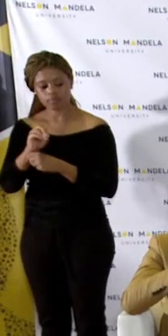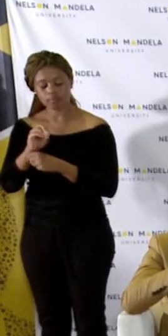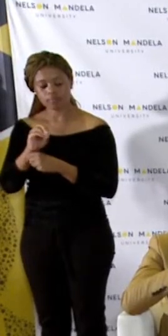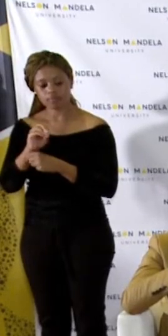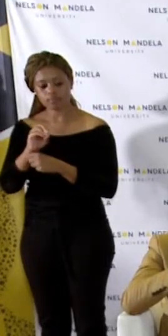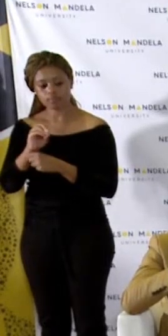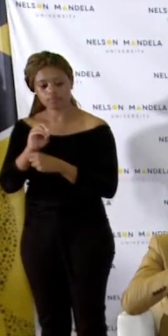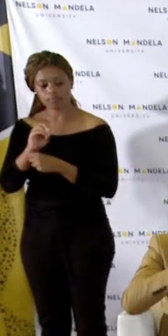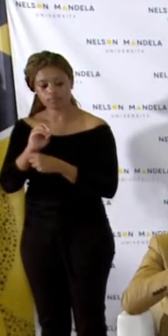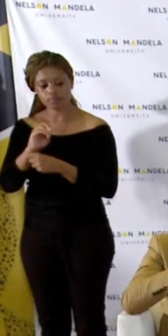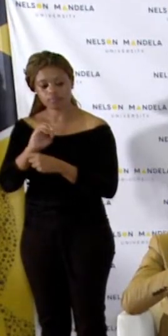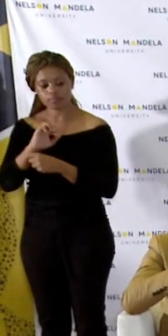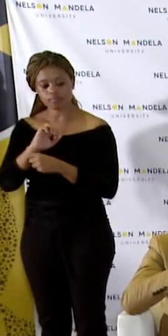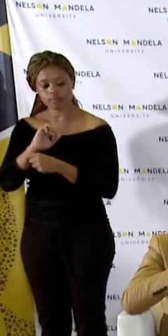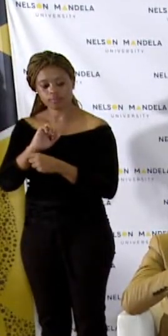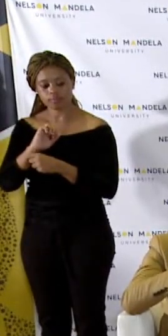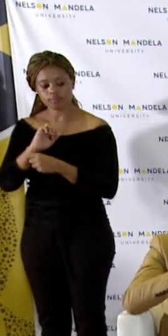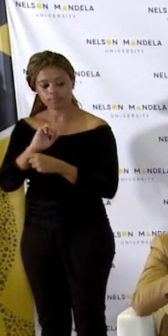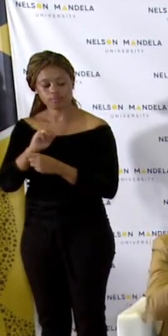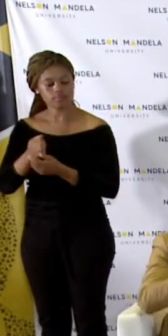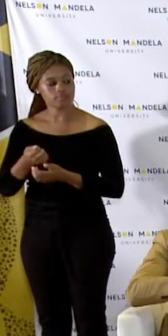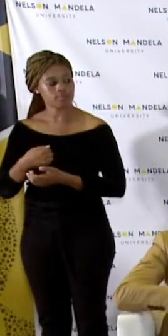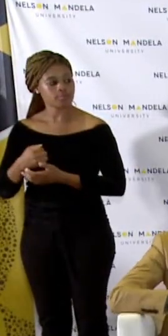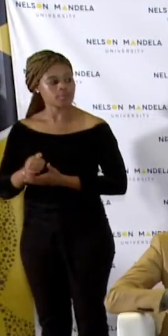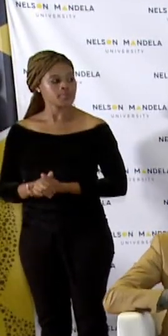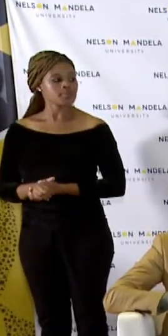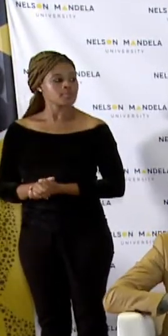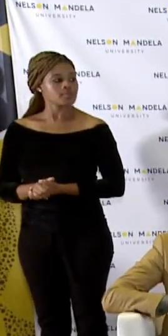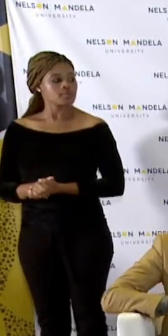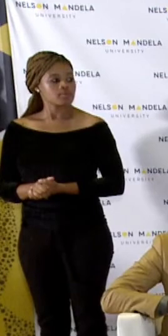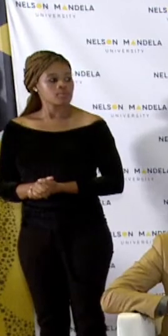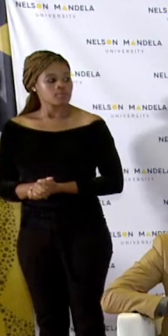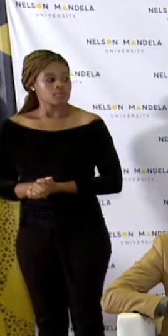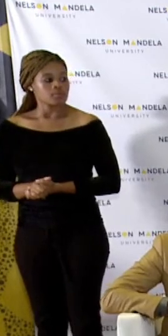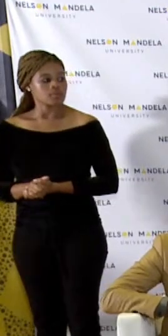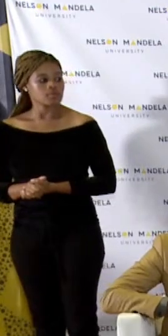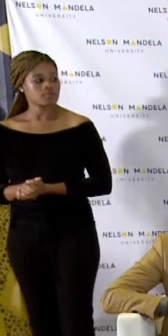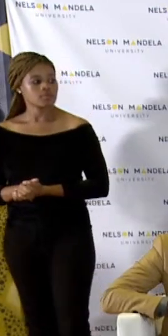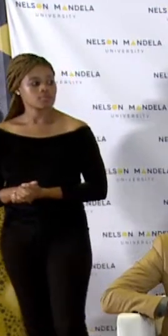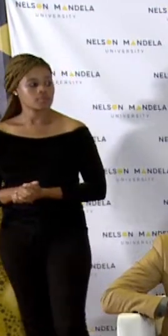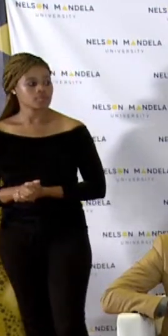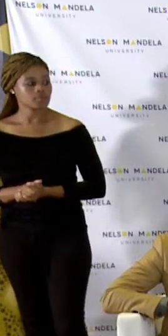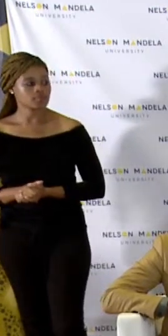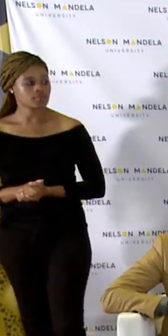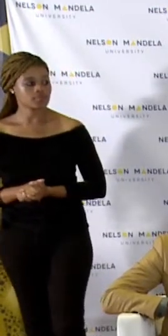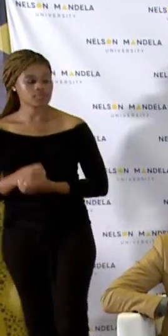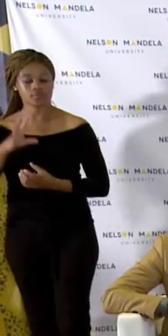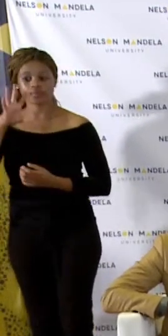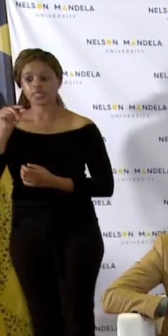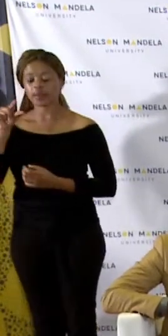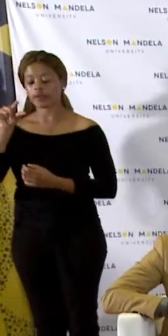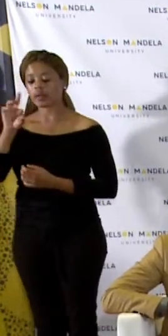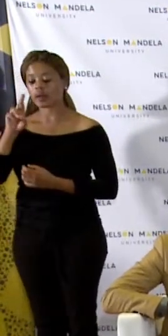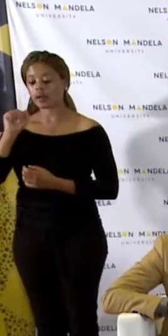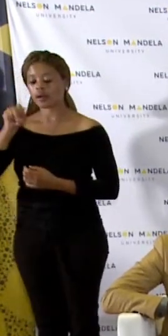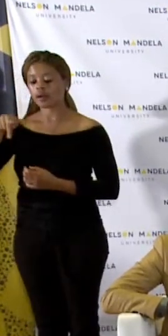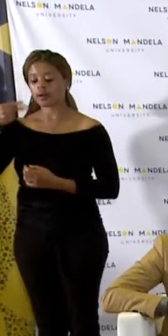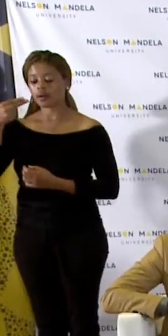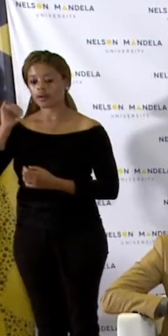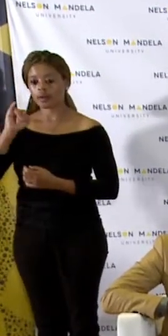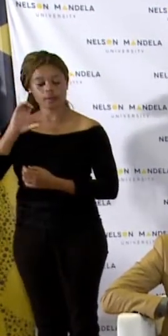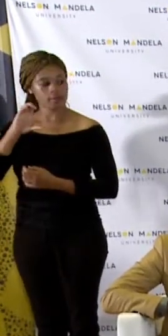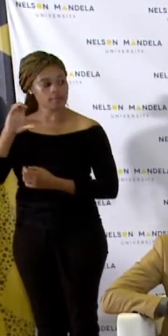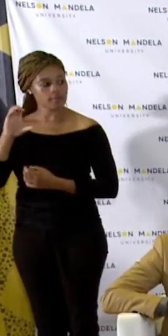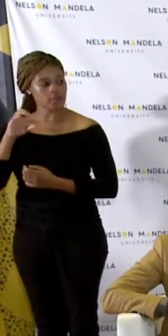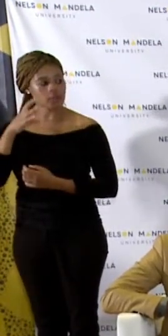our domestic legislation? Okay, so there's 2 bits of information there. There's your demographic data, there might be economic data.